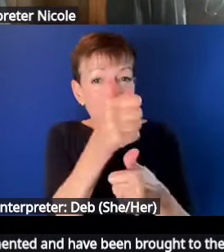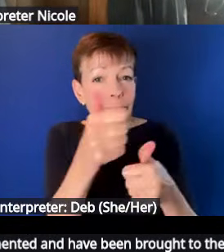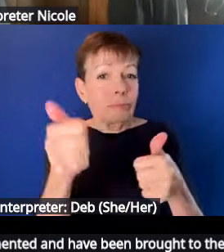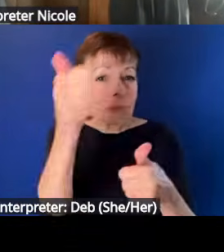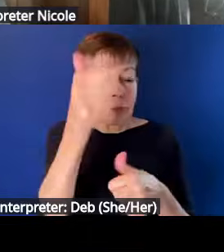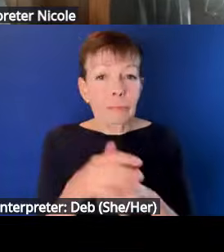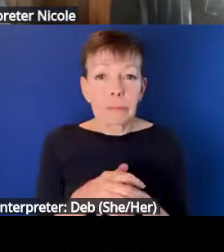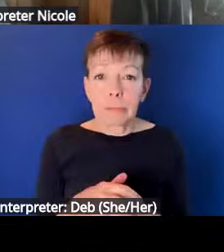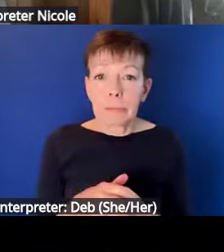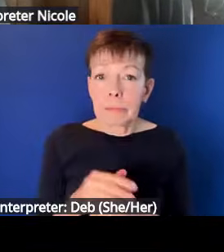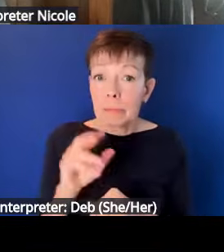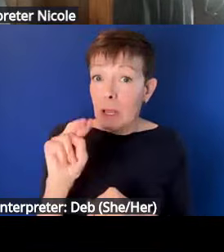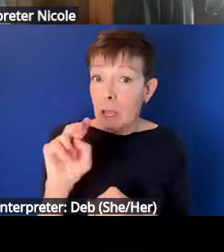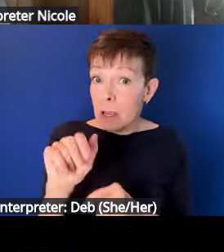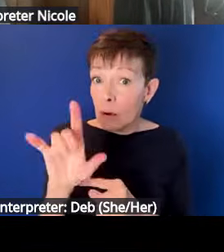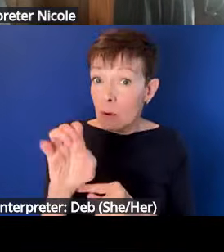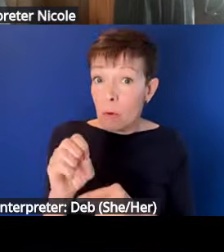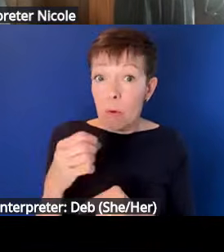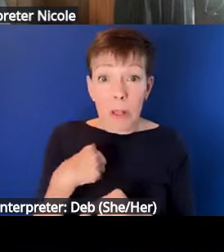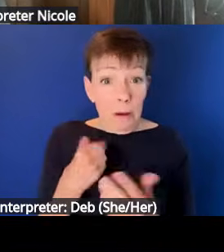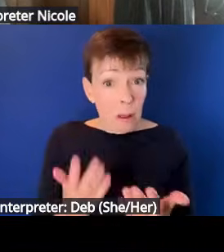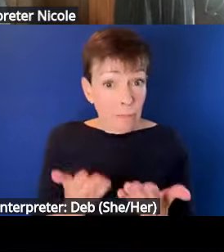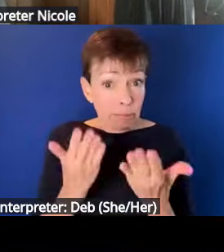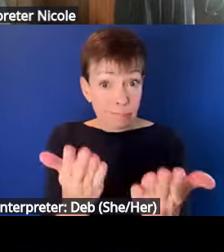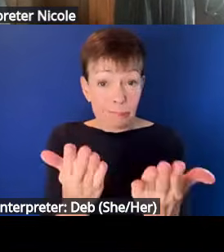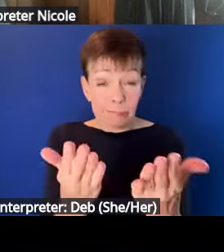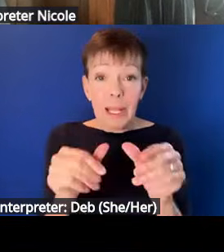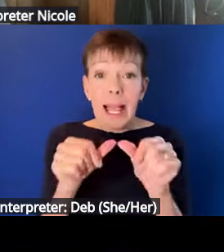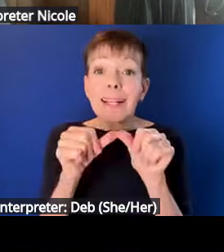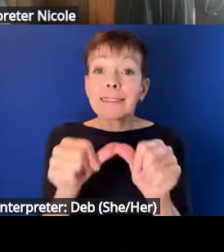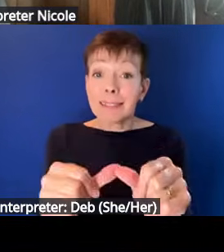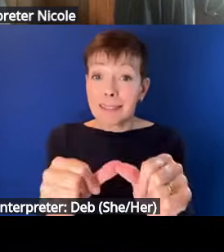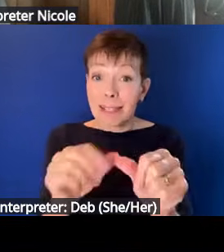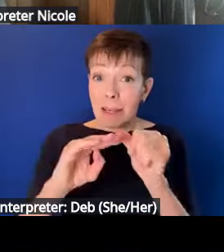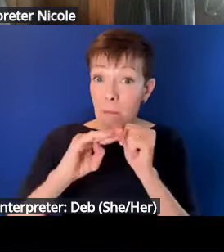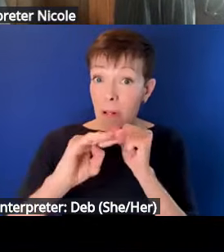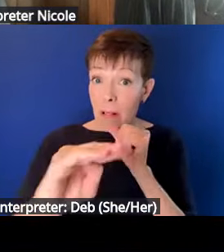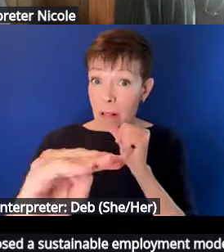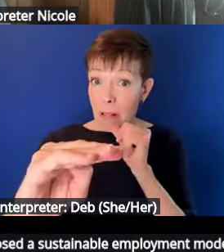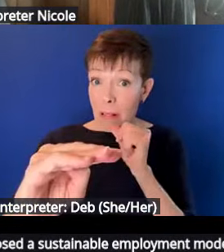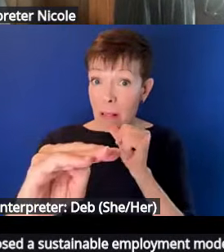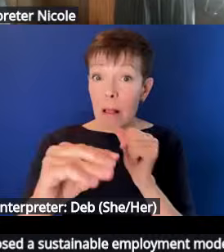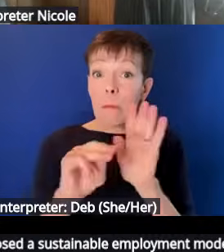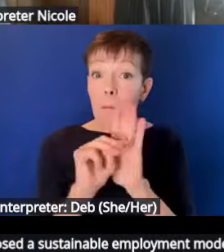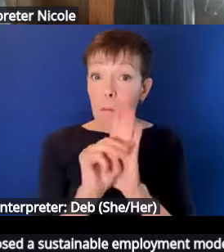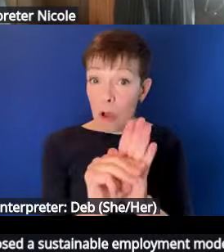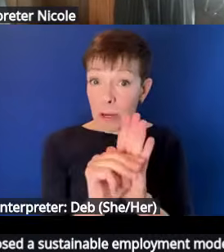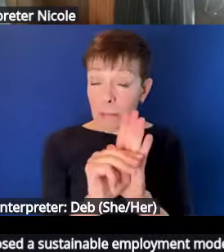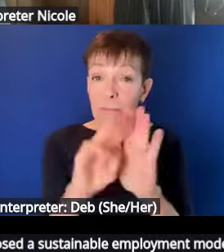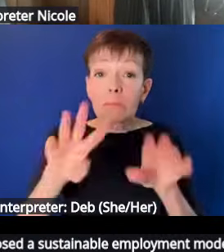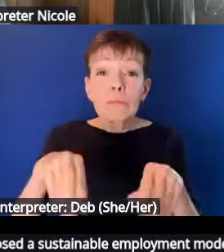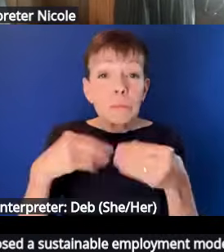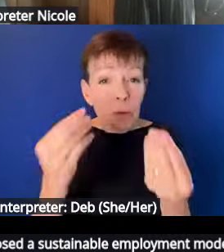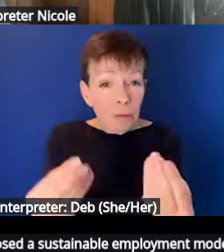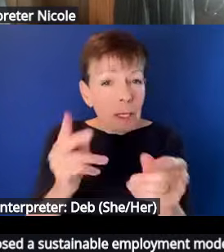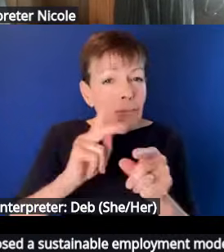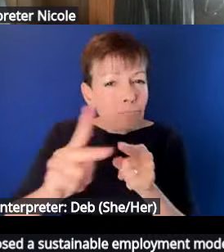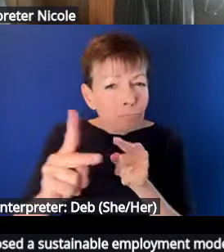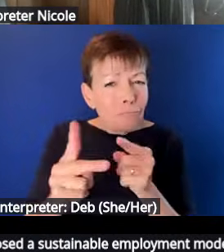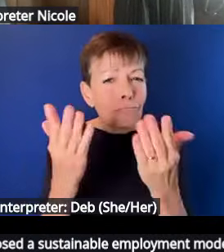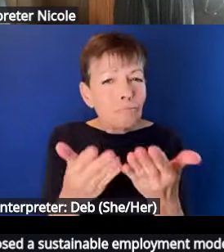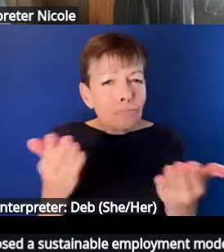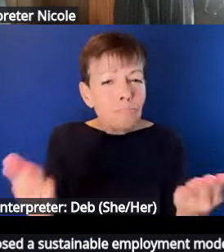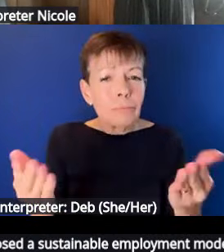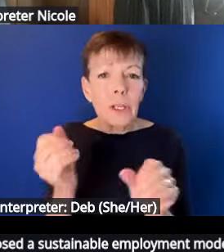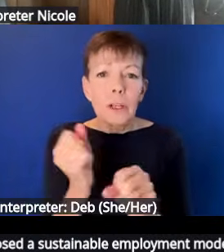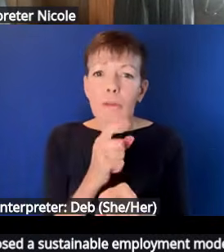have proposed a sustainable employment model that would provide the stability, continuity, and professional resources necessary to